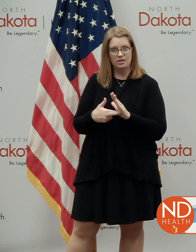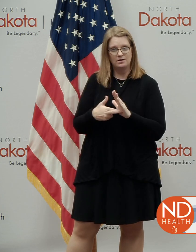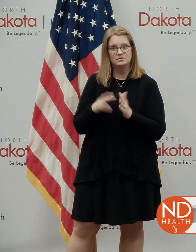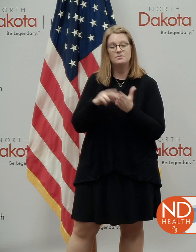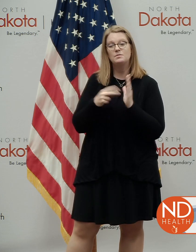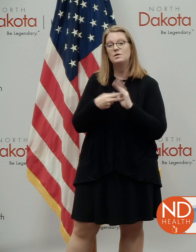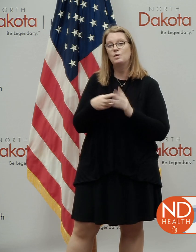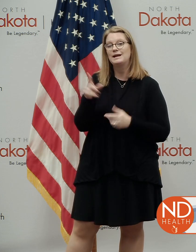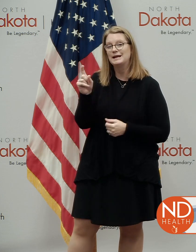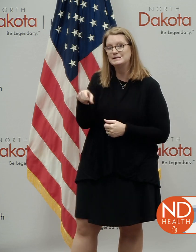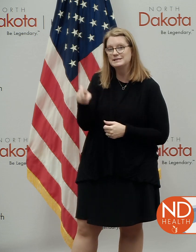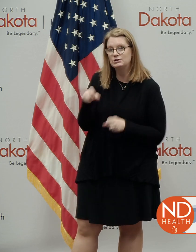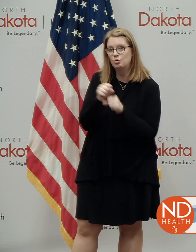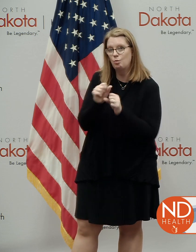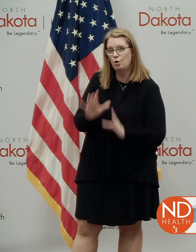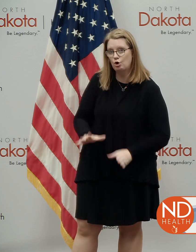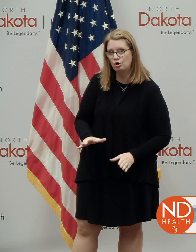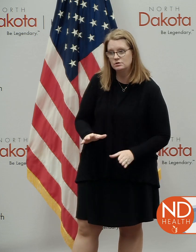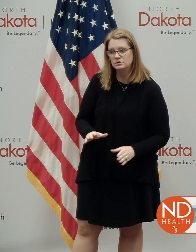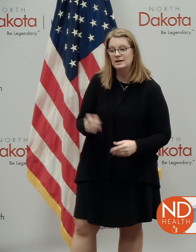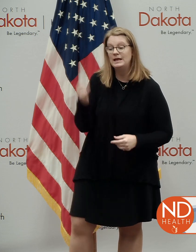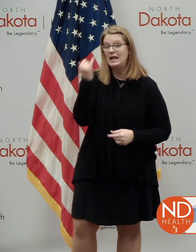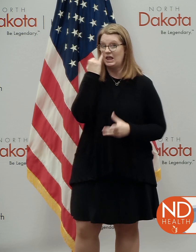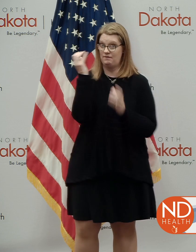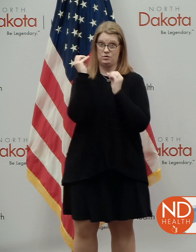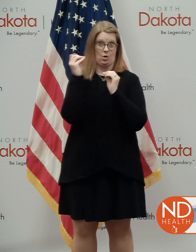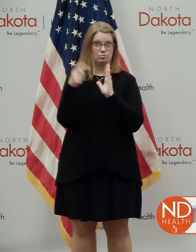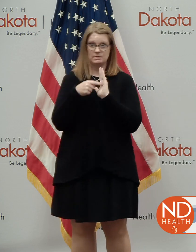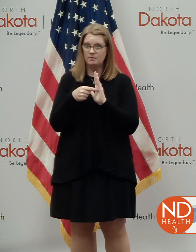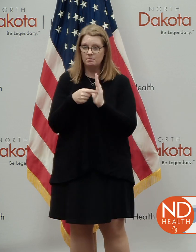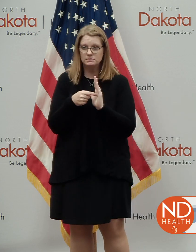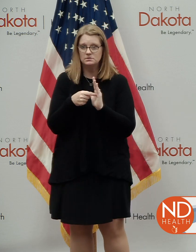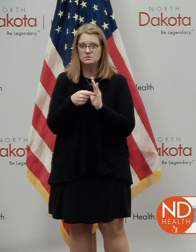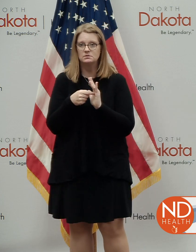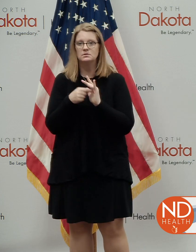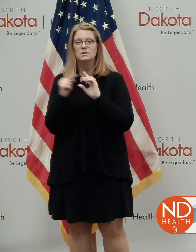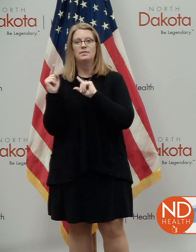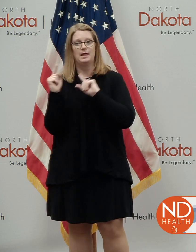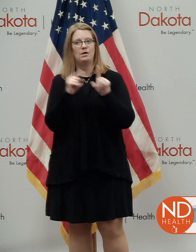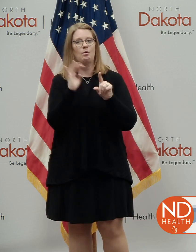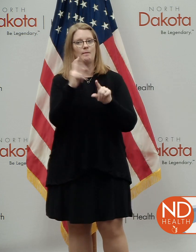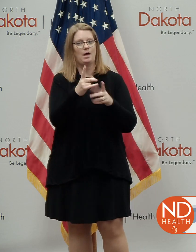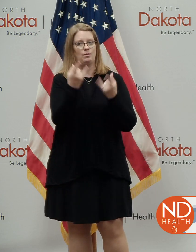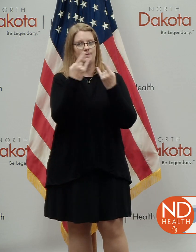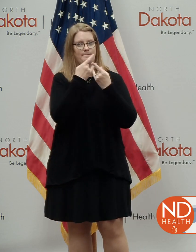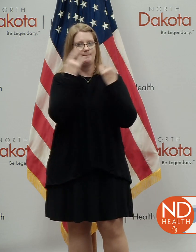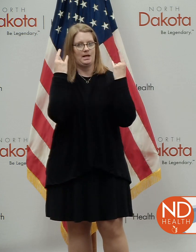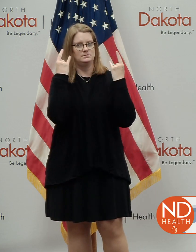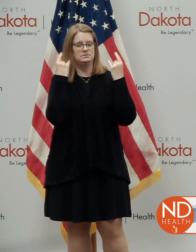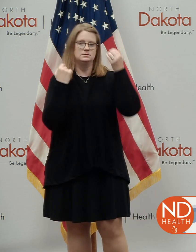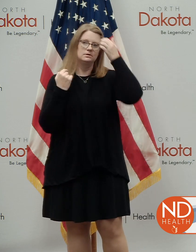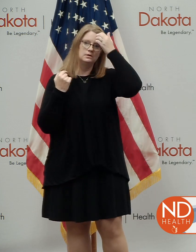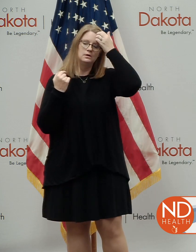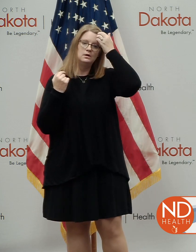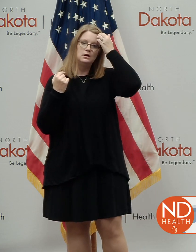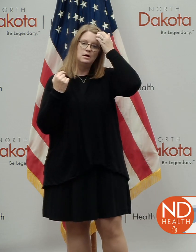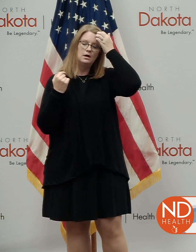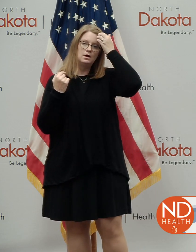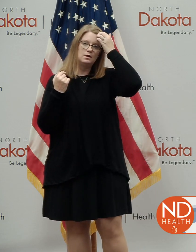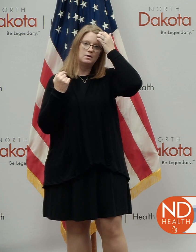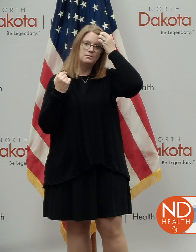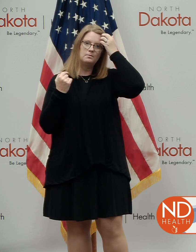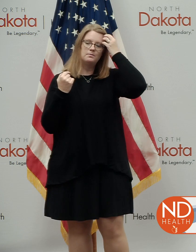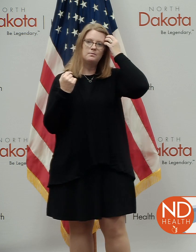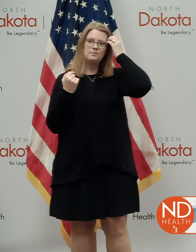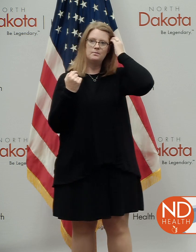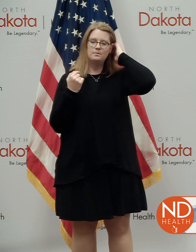essential workers, if asymptomatic, return with masks. I think it's important